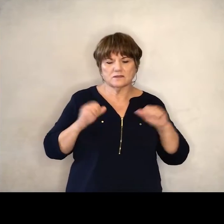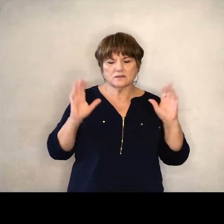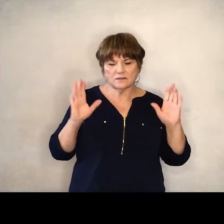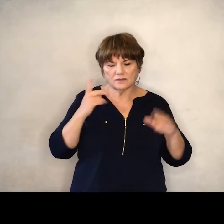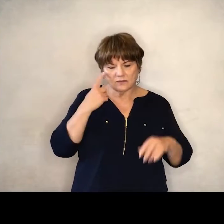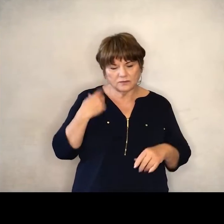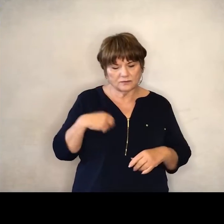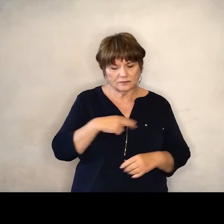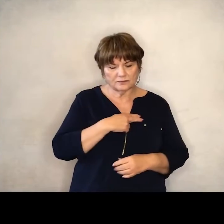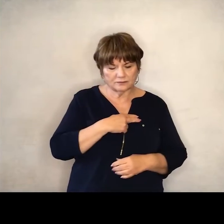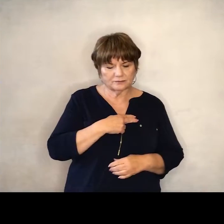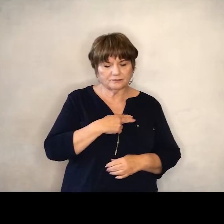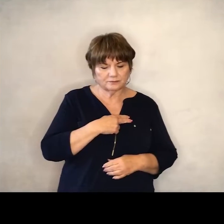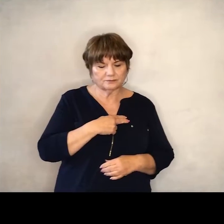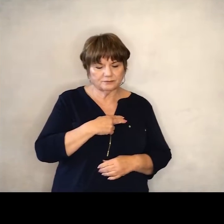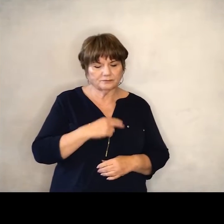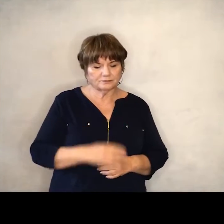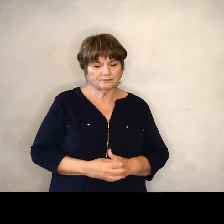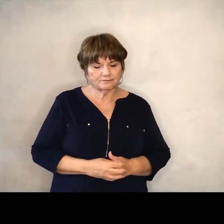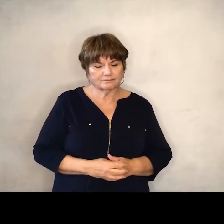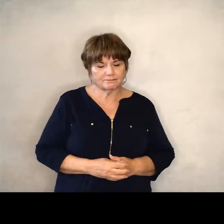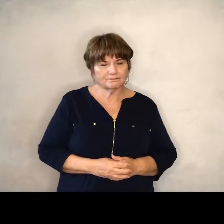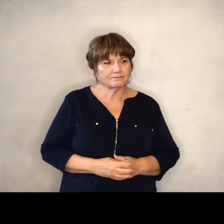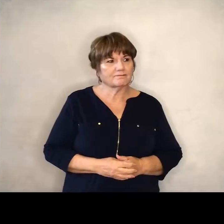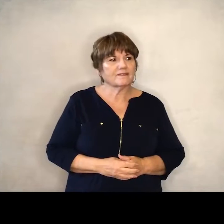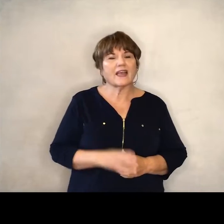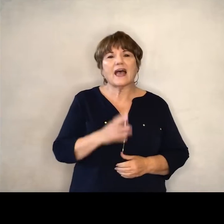those lives that were lost this week.